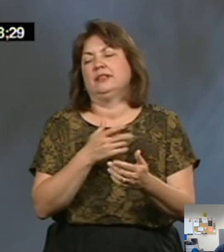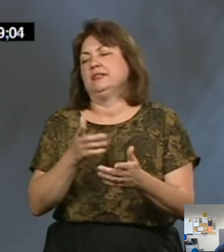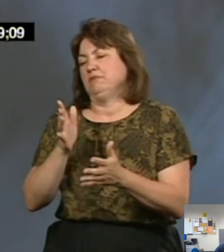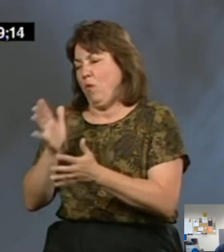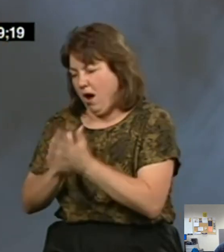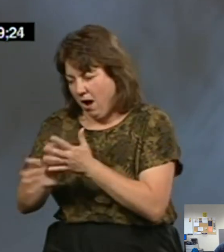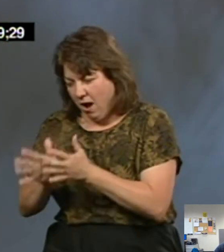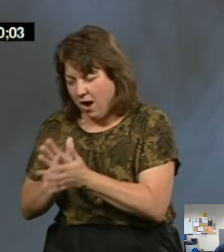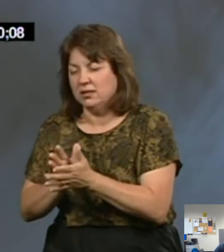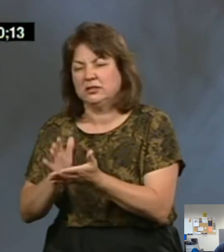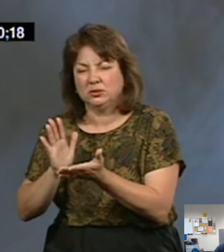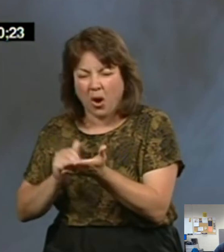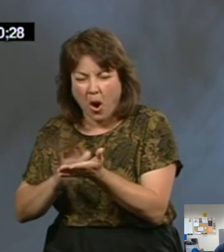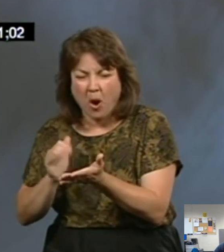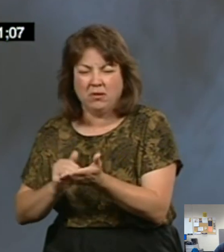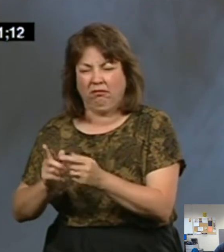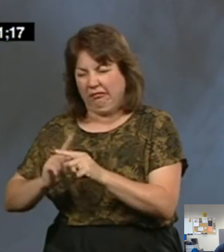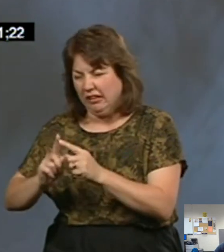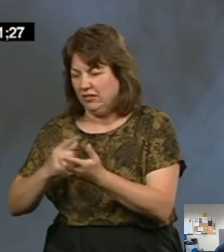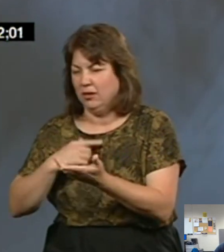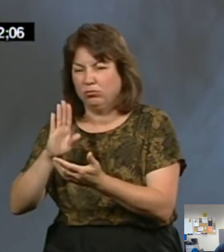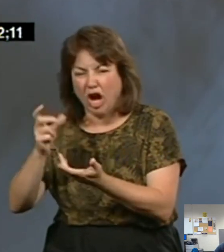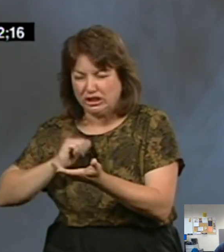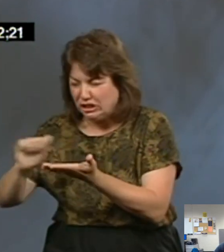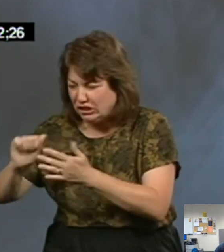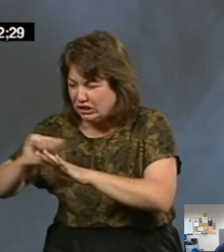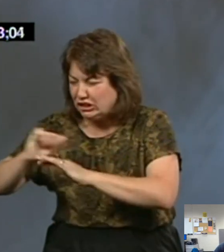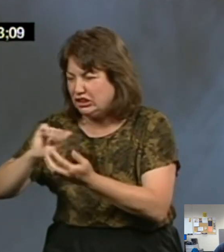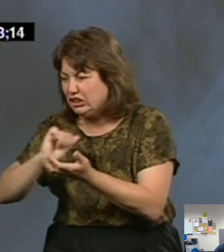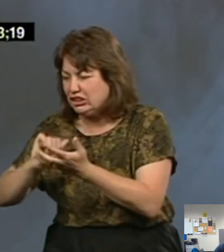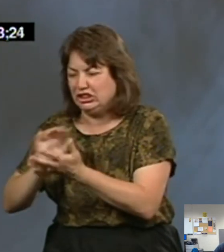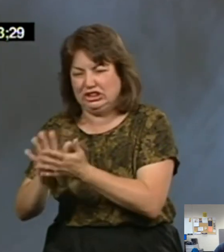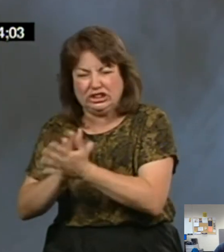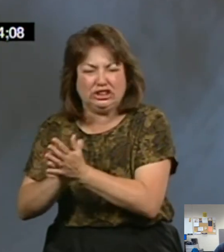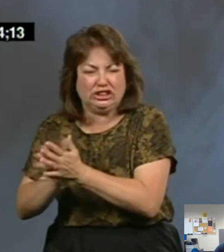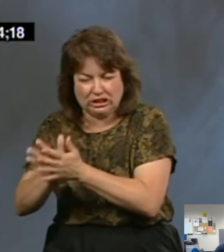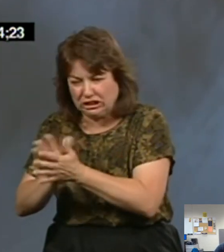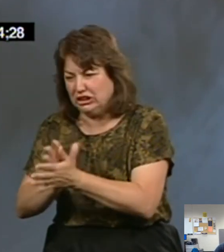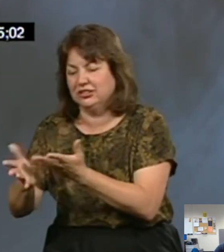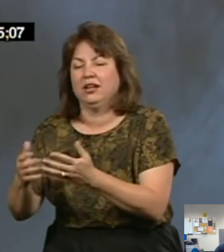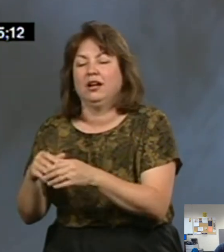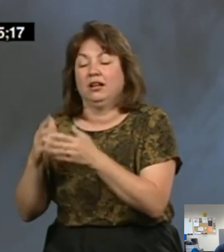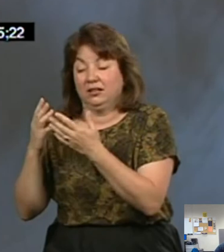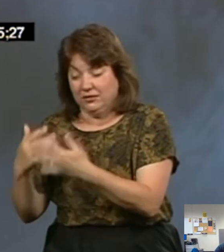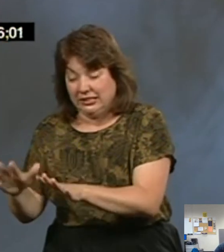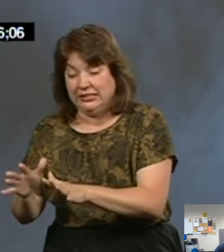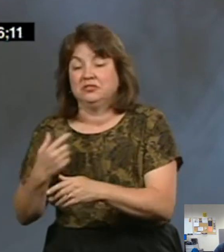So I decided to stop, wash my hands again, use soap and a good rag, wash them really